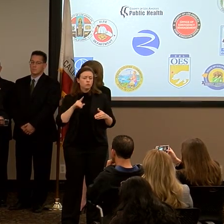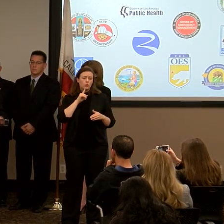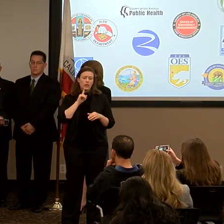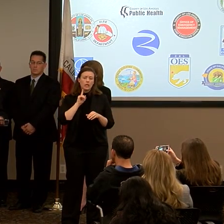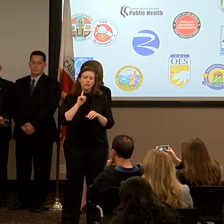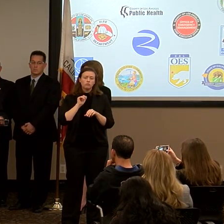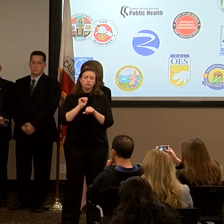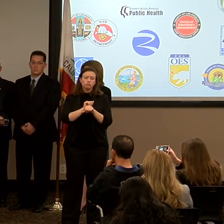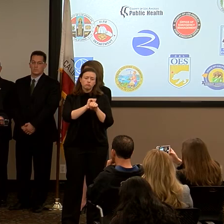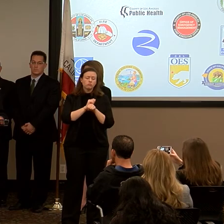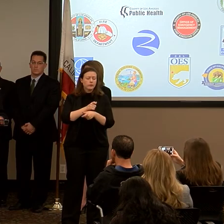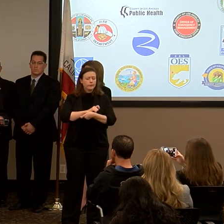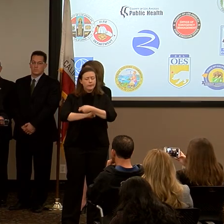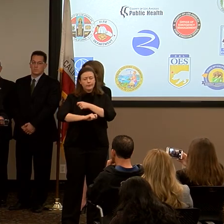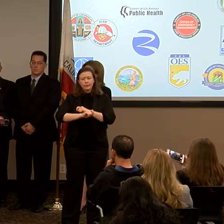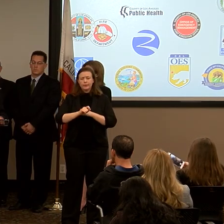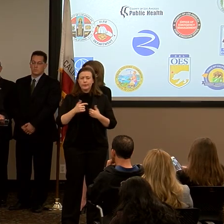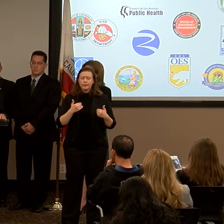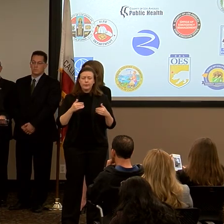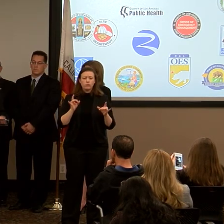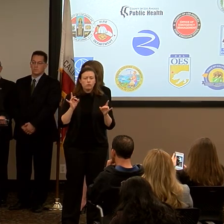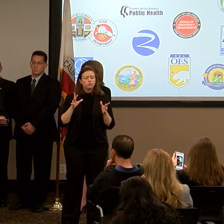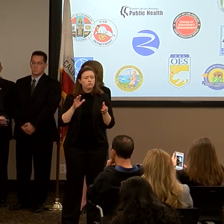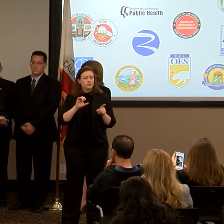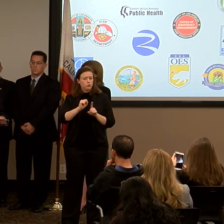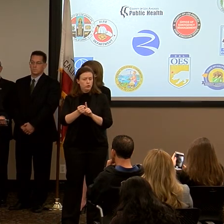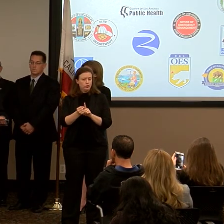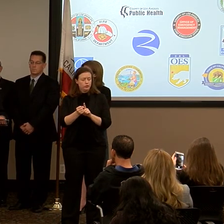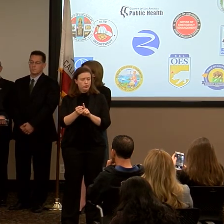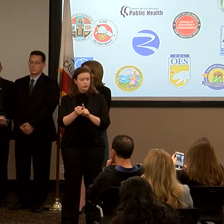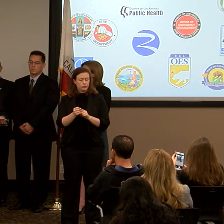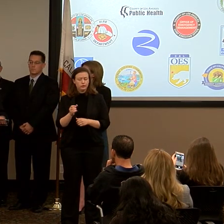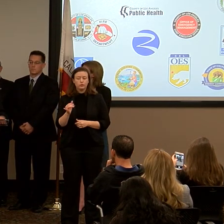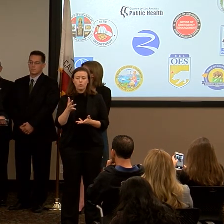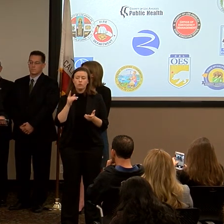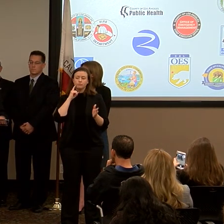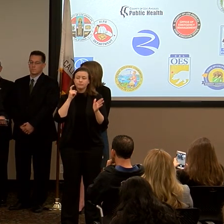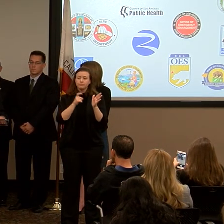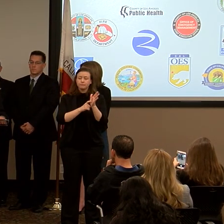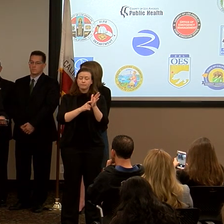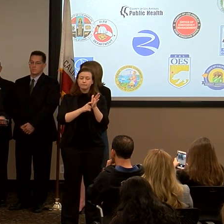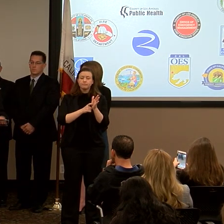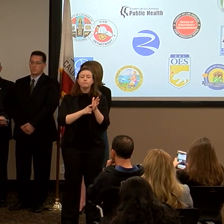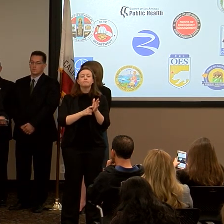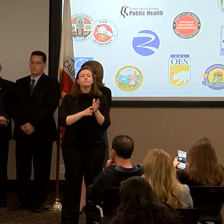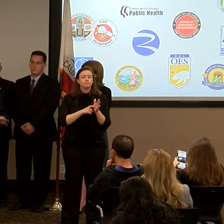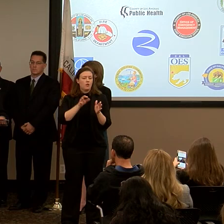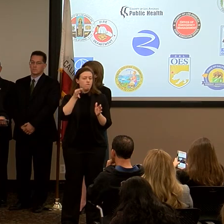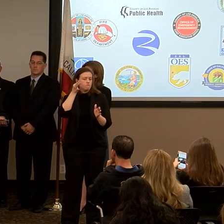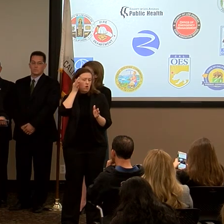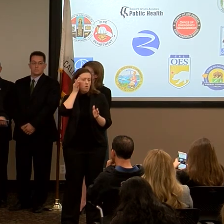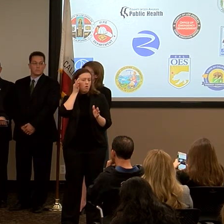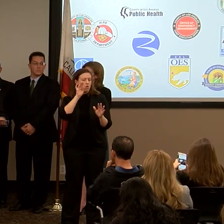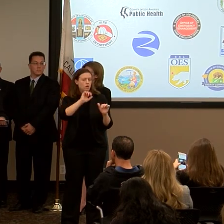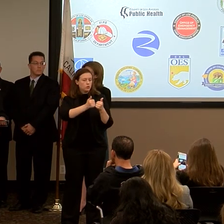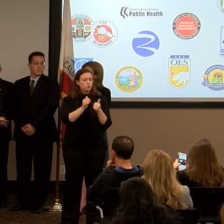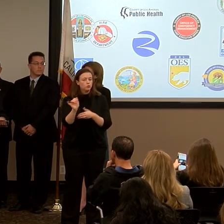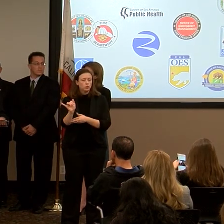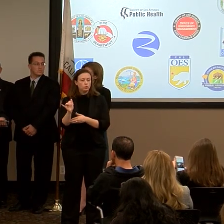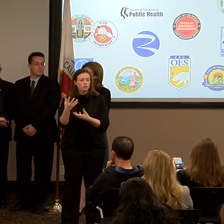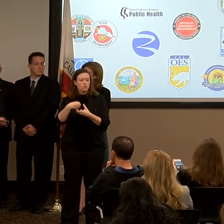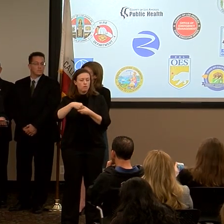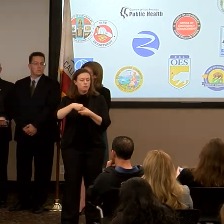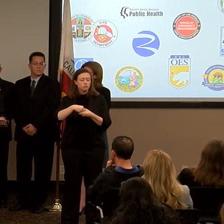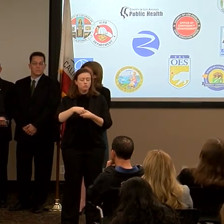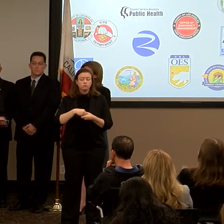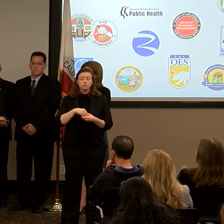effort in a very difficult situation. As well as I want to recognize several of the federal agencies that have been involved. But